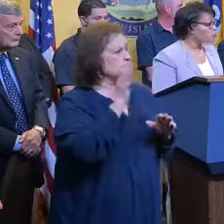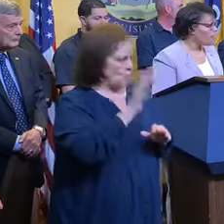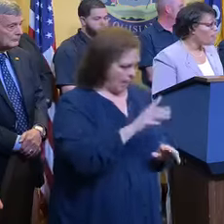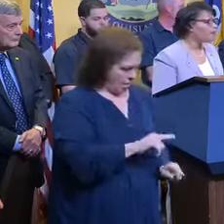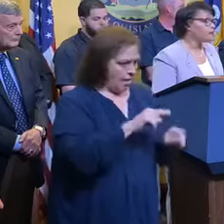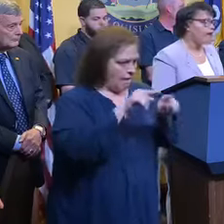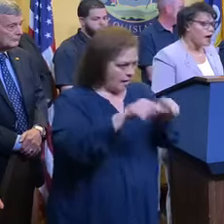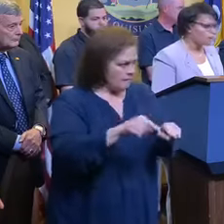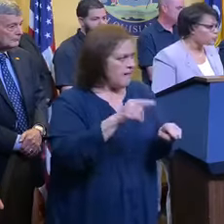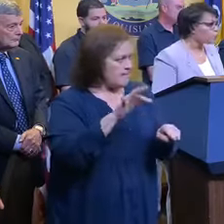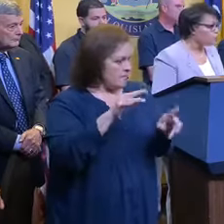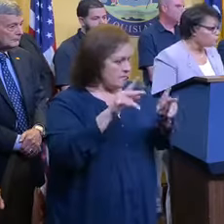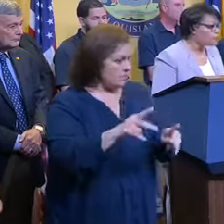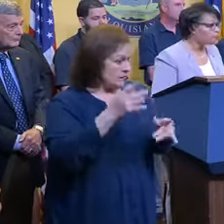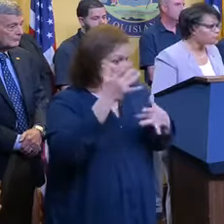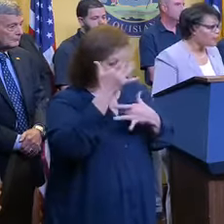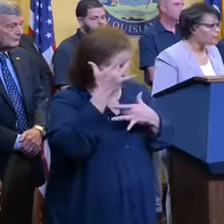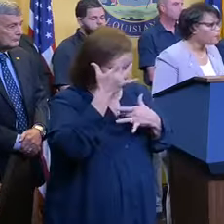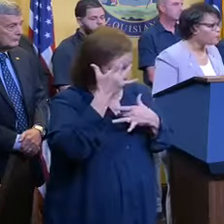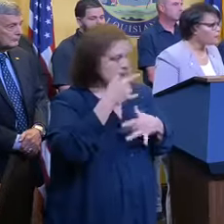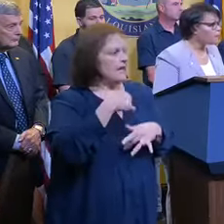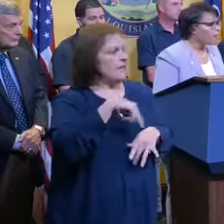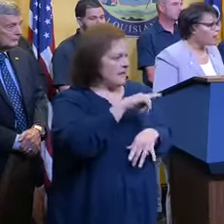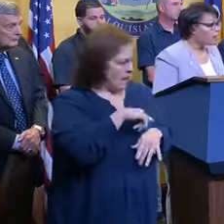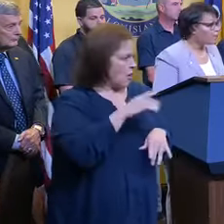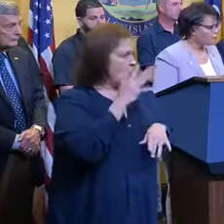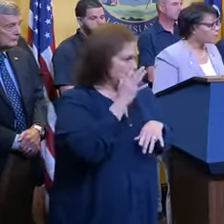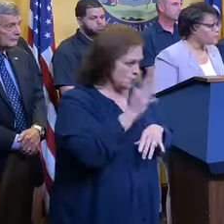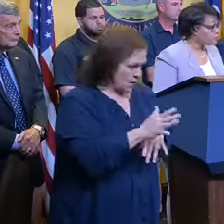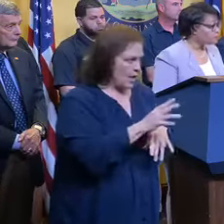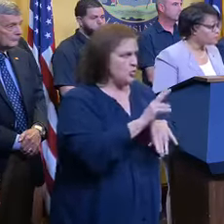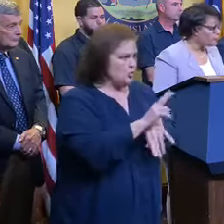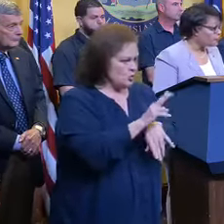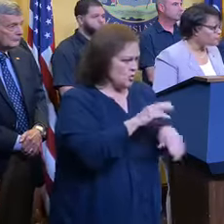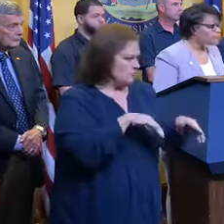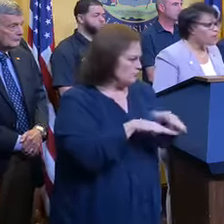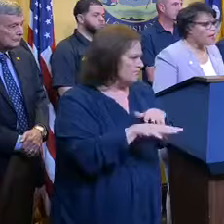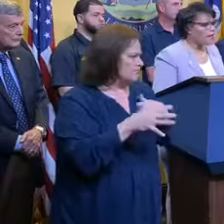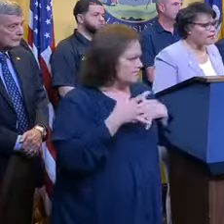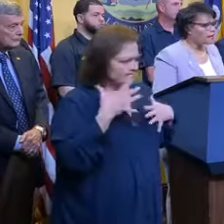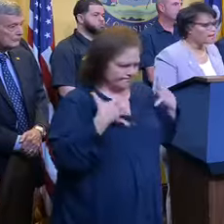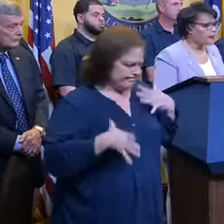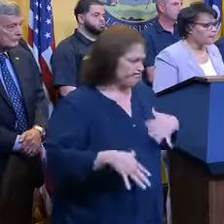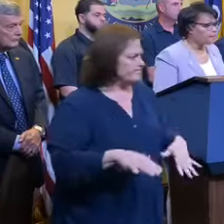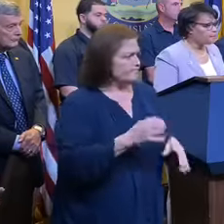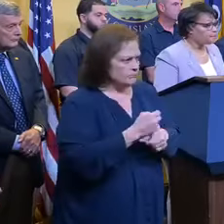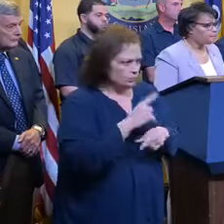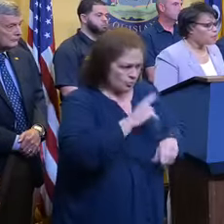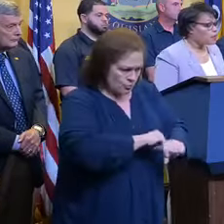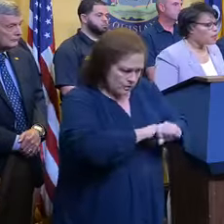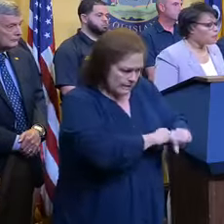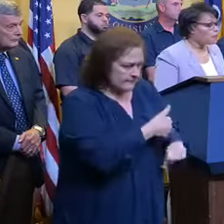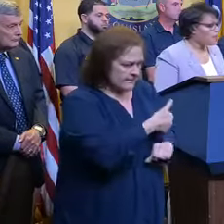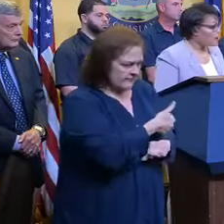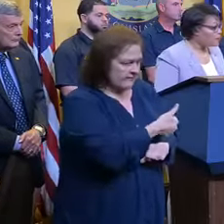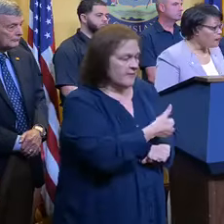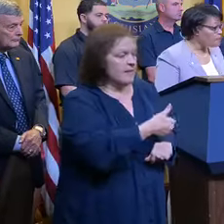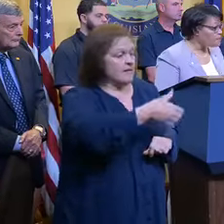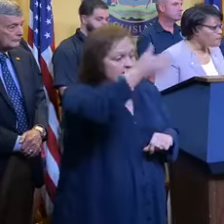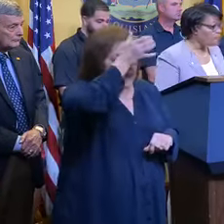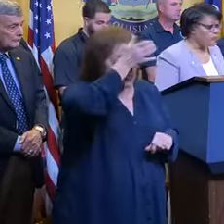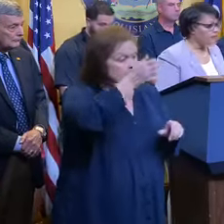to respond, and absolutely responding with their protective gear. And the